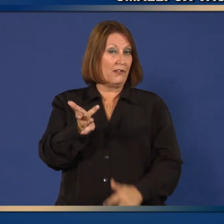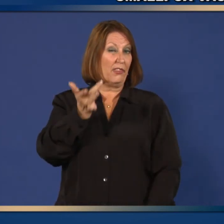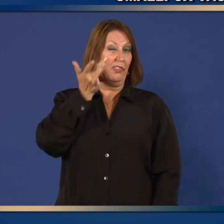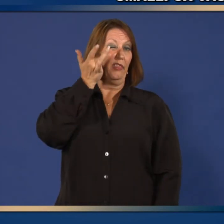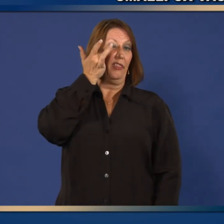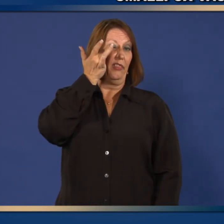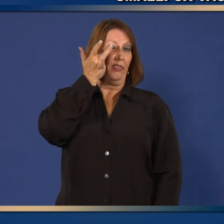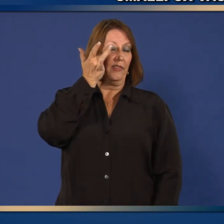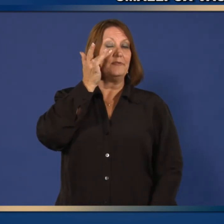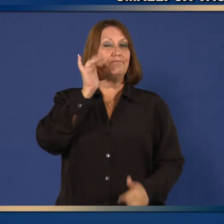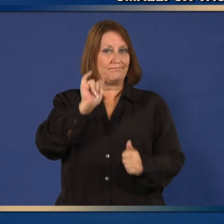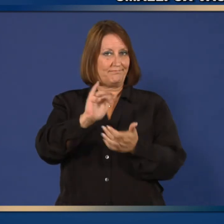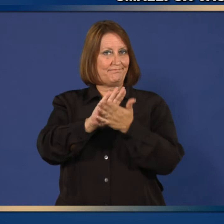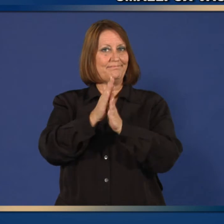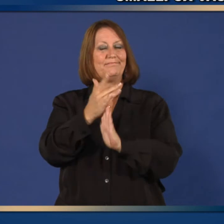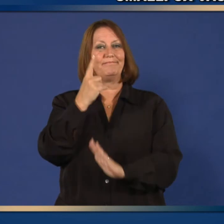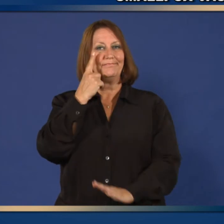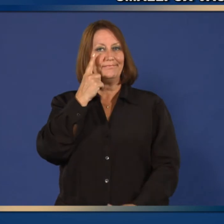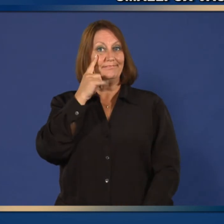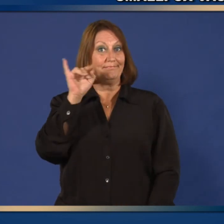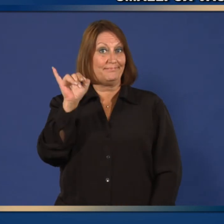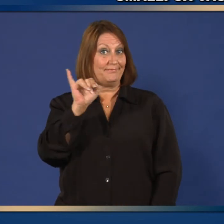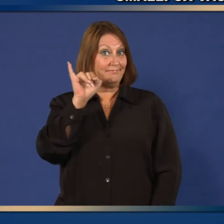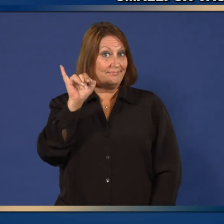of 45,000 people vaccinated.